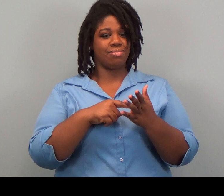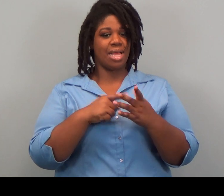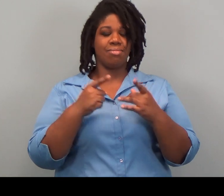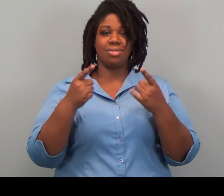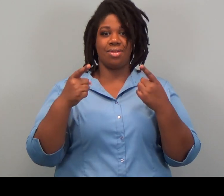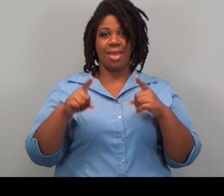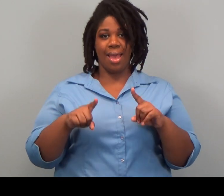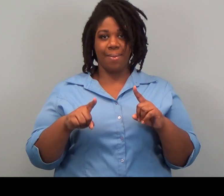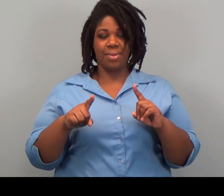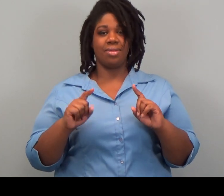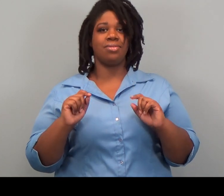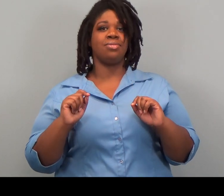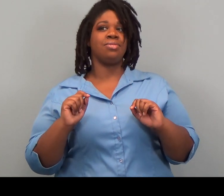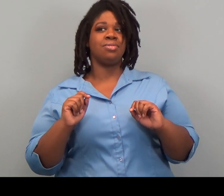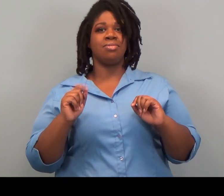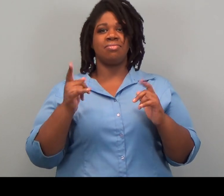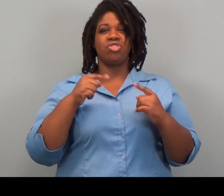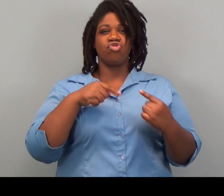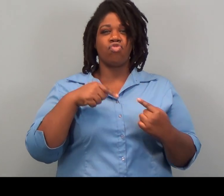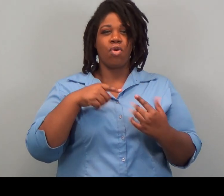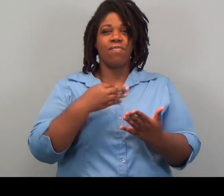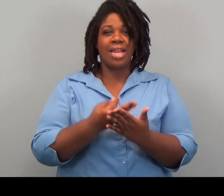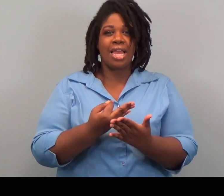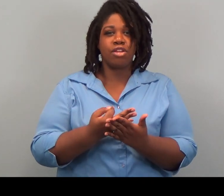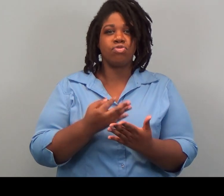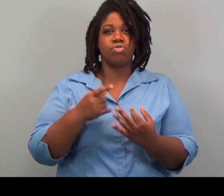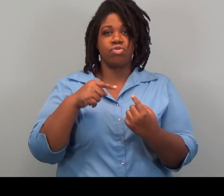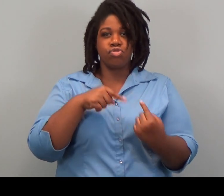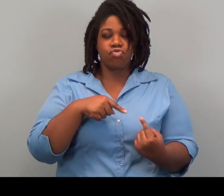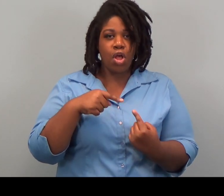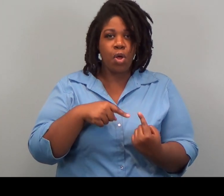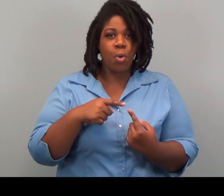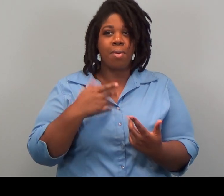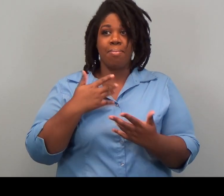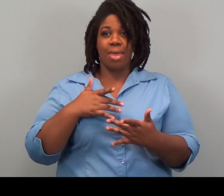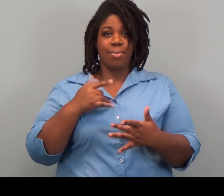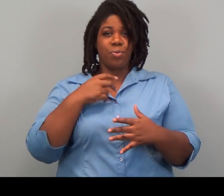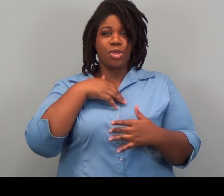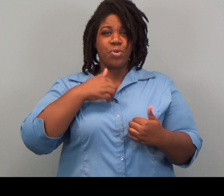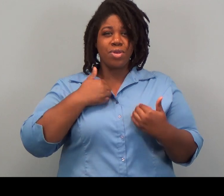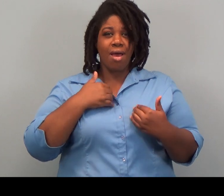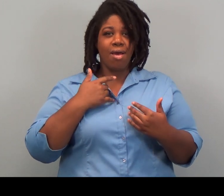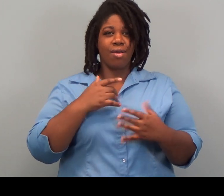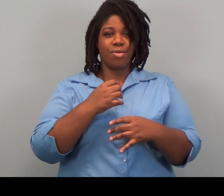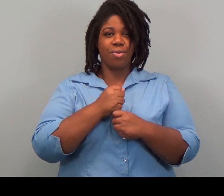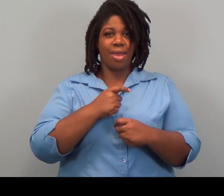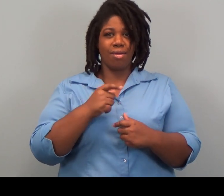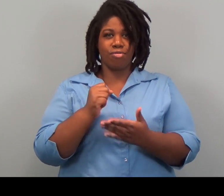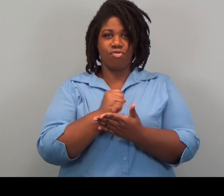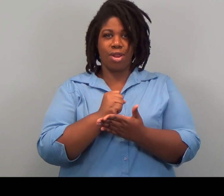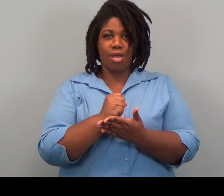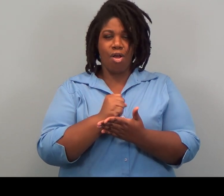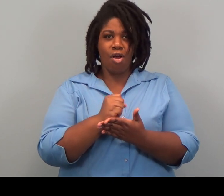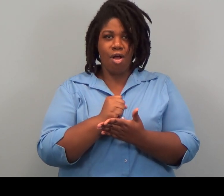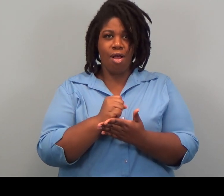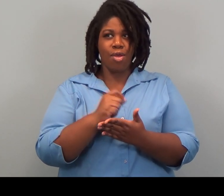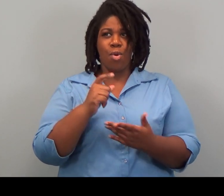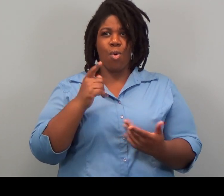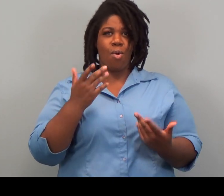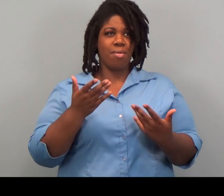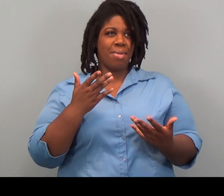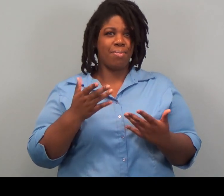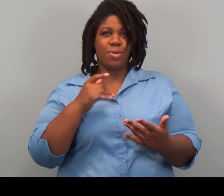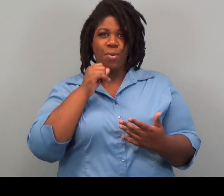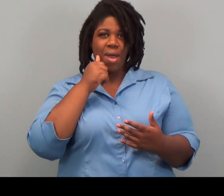credit cards, and it's really easy to make a lot of mistakes early in life when you don't have the sort of financial literacy or coaching or models